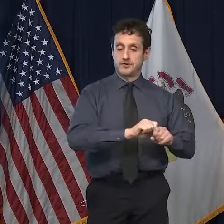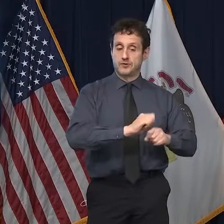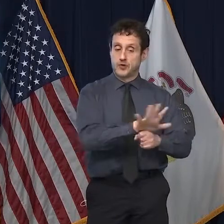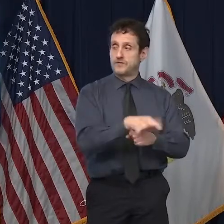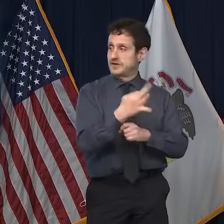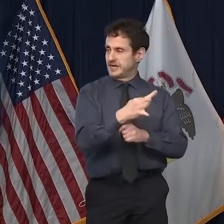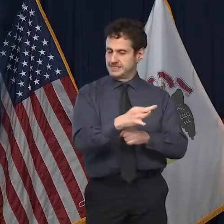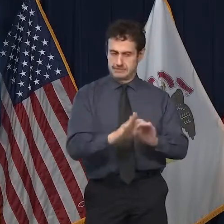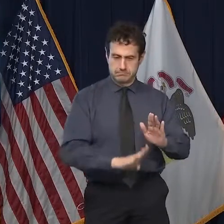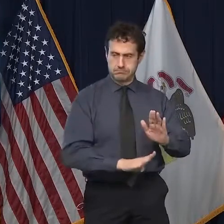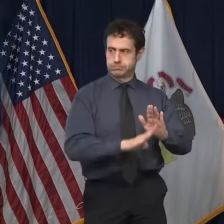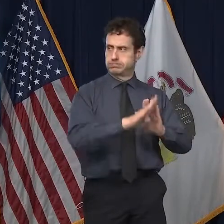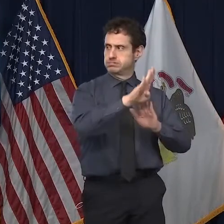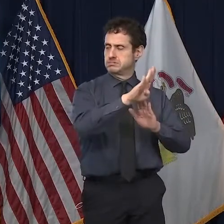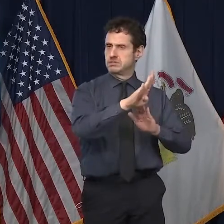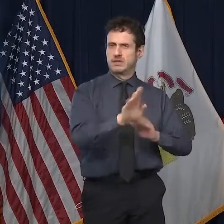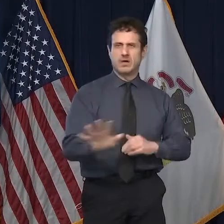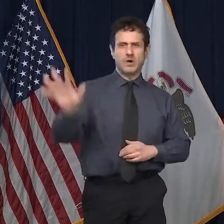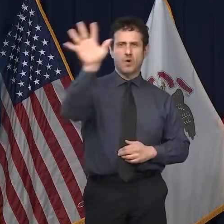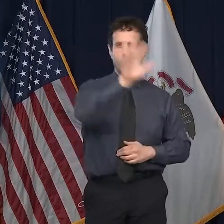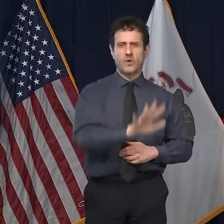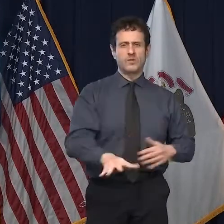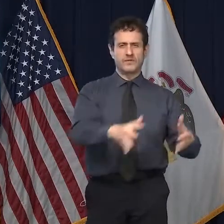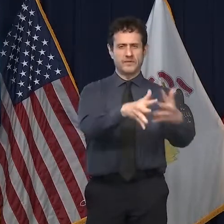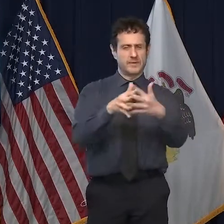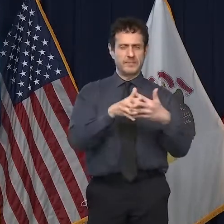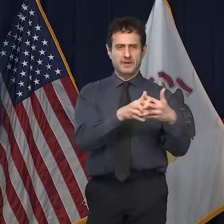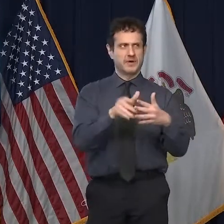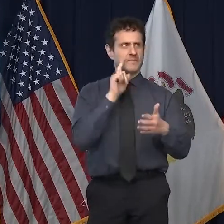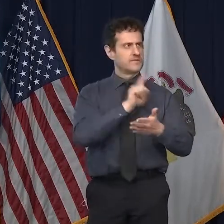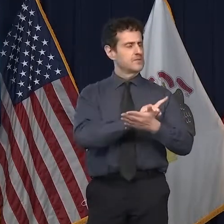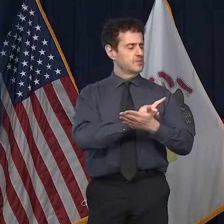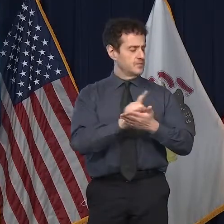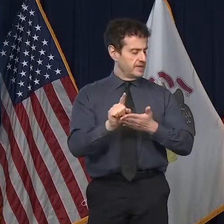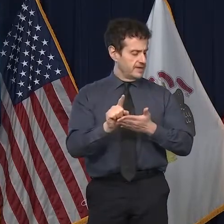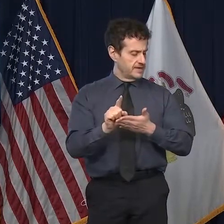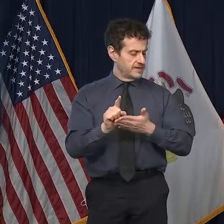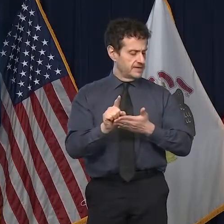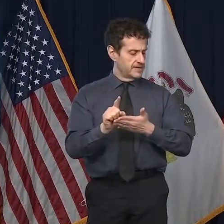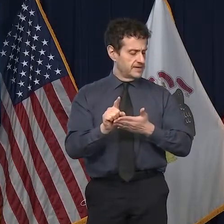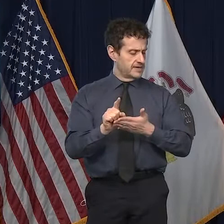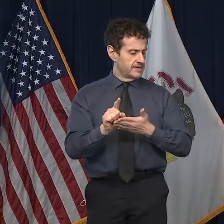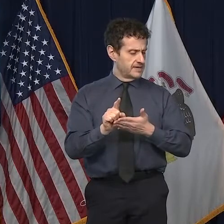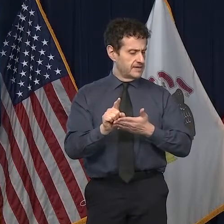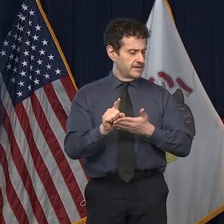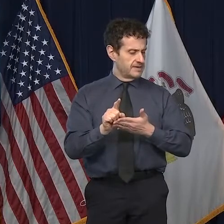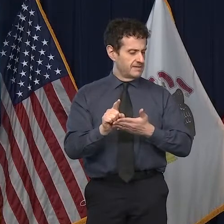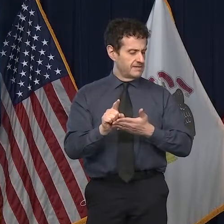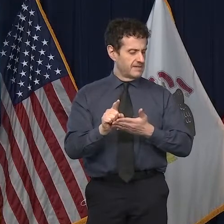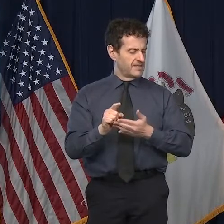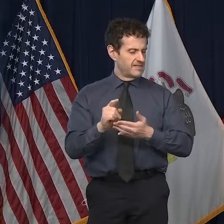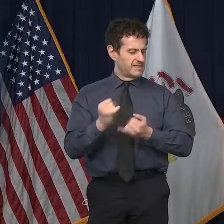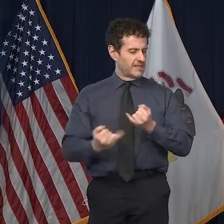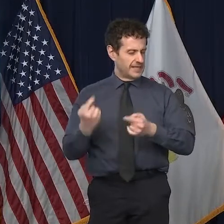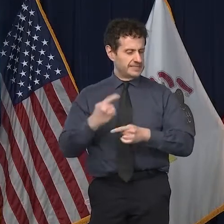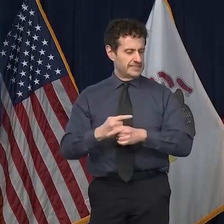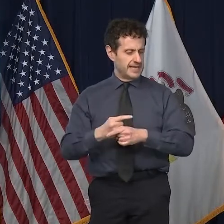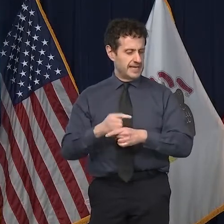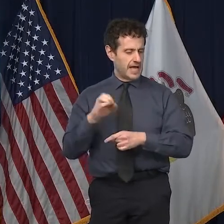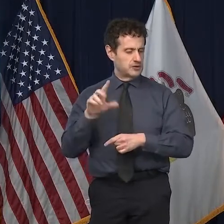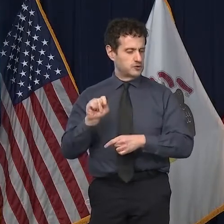are, I think if you look nationally, for the week that ended 10/31, they had